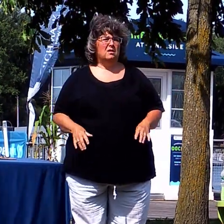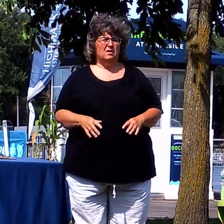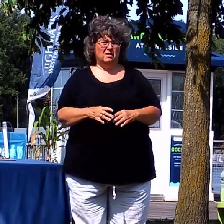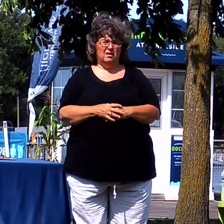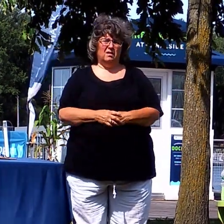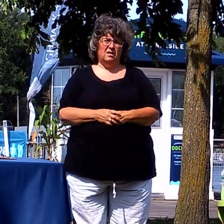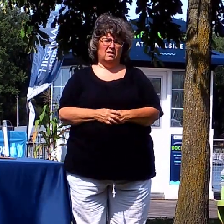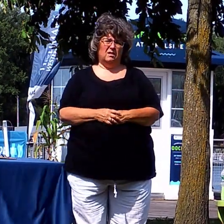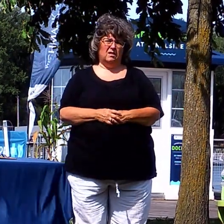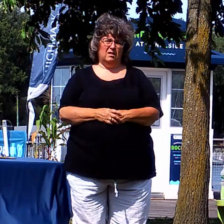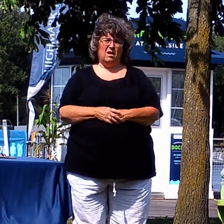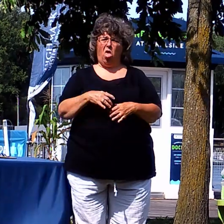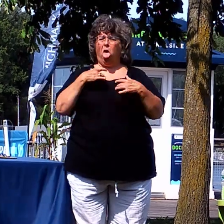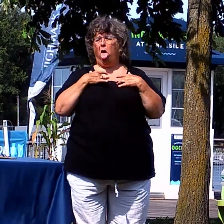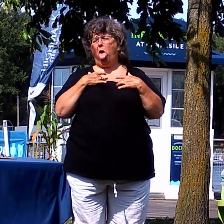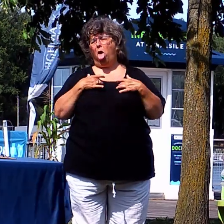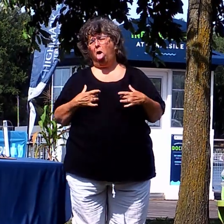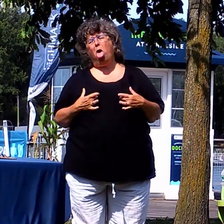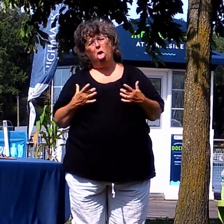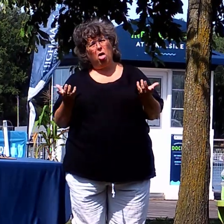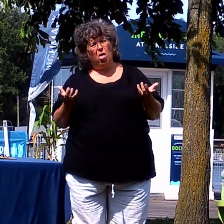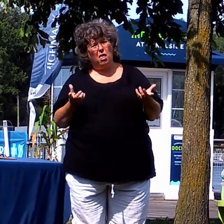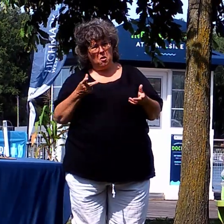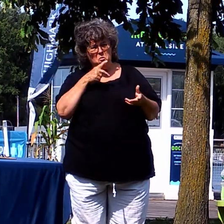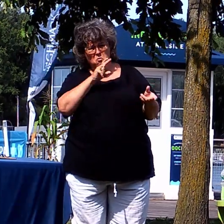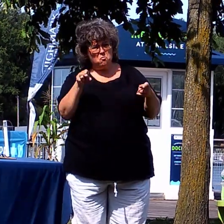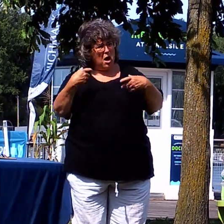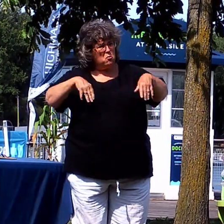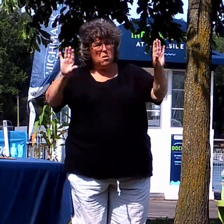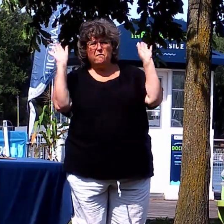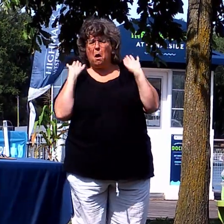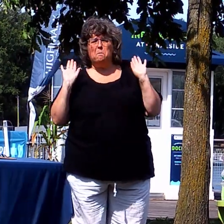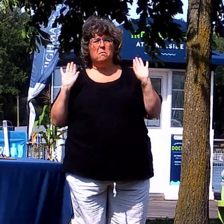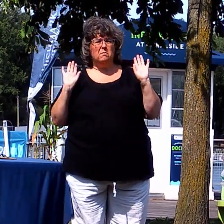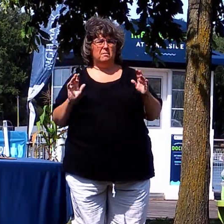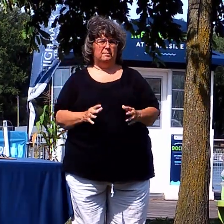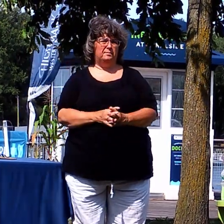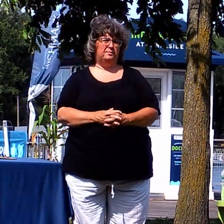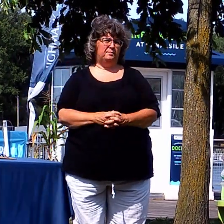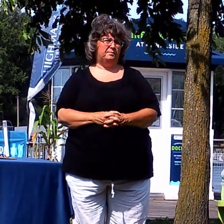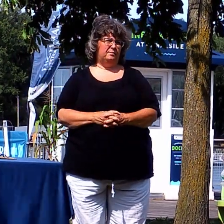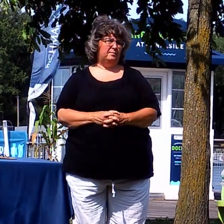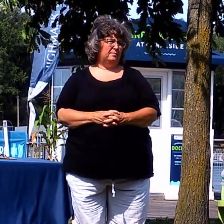Ramon's very discouraged over here. Looks like he's ready to give up art.